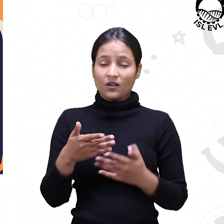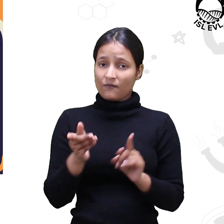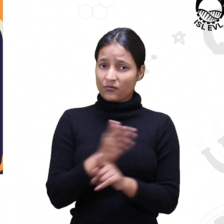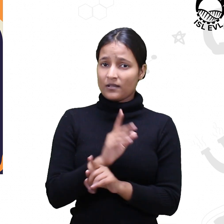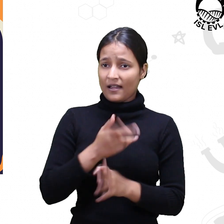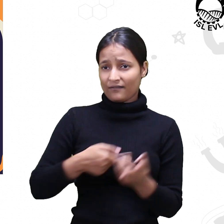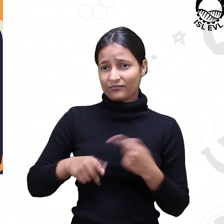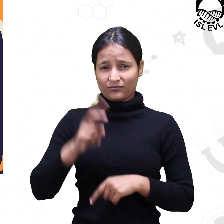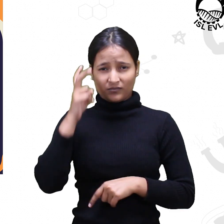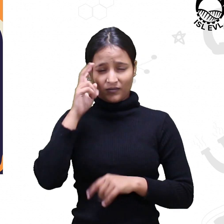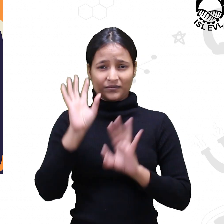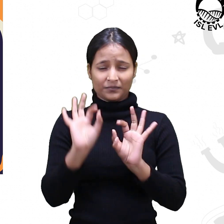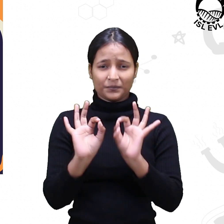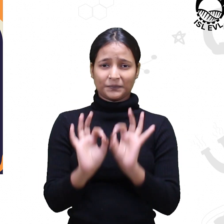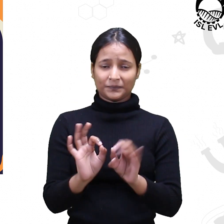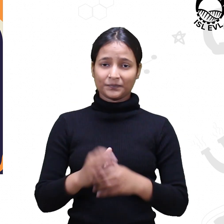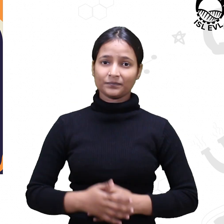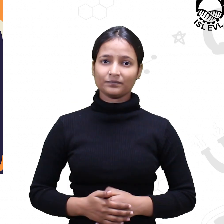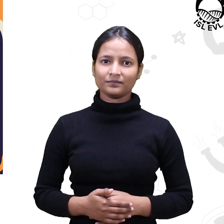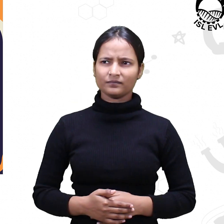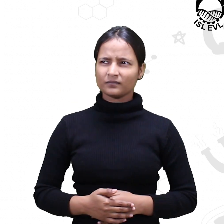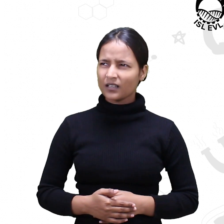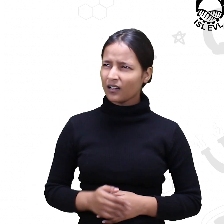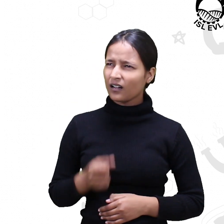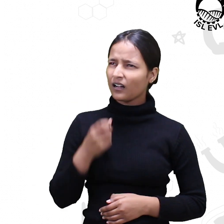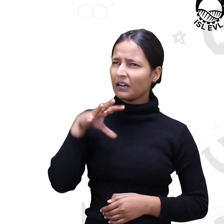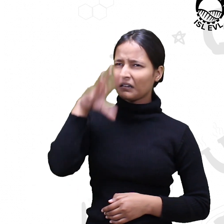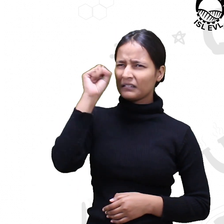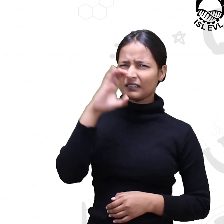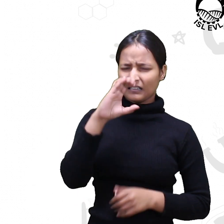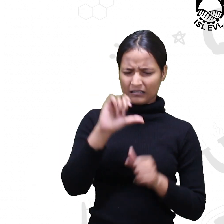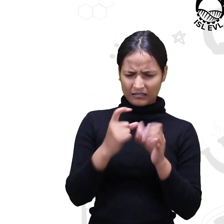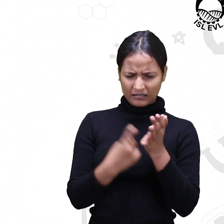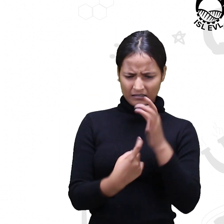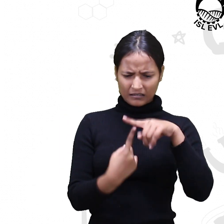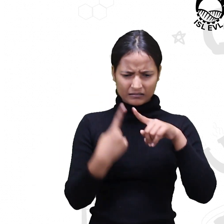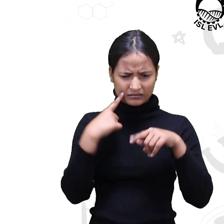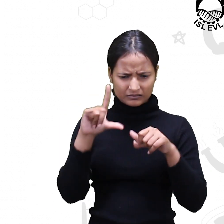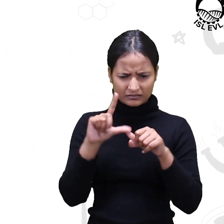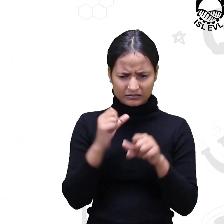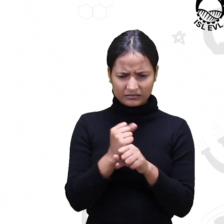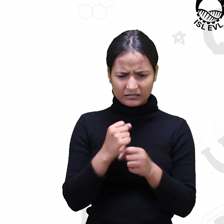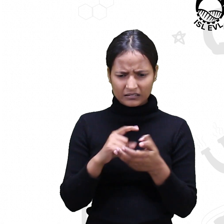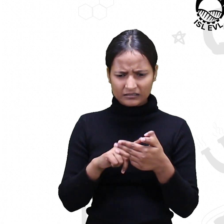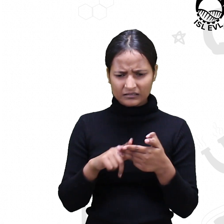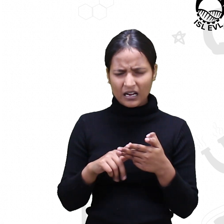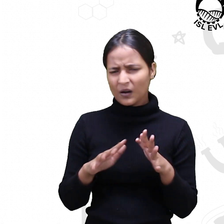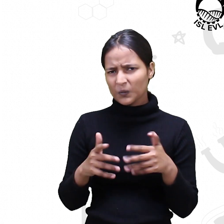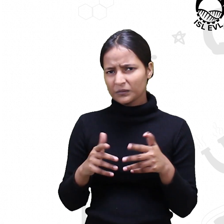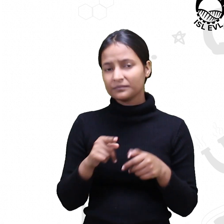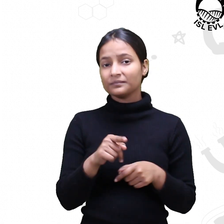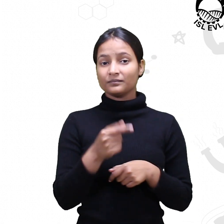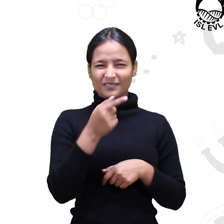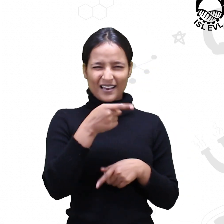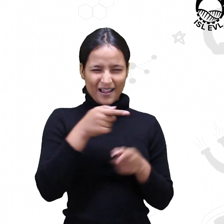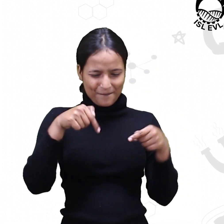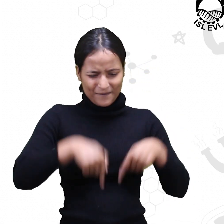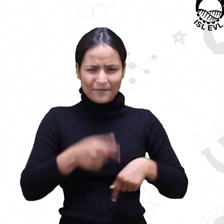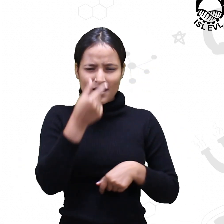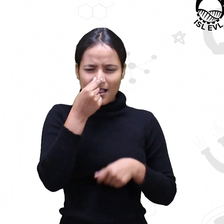Cartilage. Yes, the cartilage. It is the stuff that makes the tip of your nose or the top of your ears.